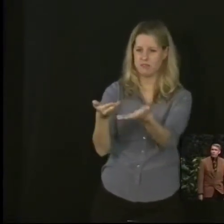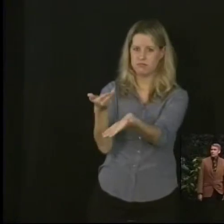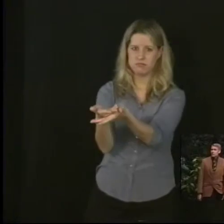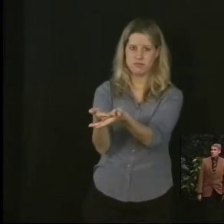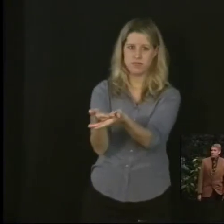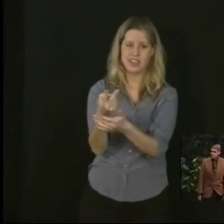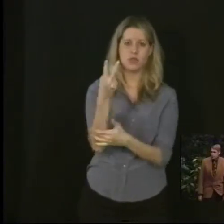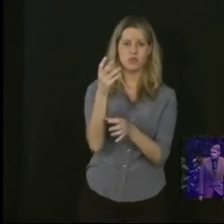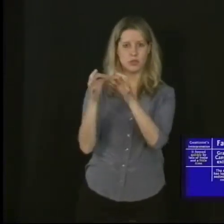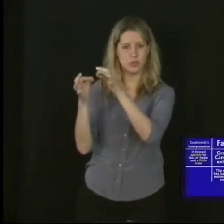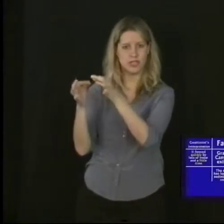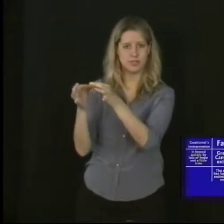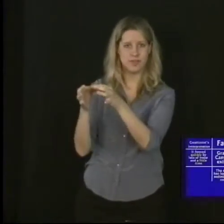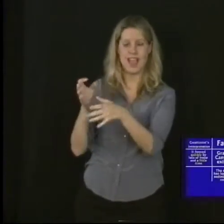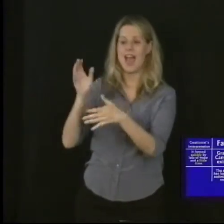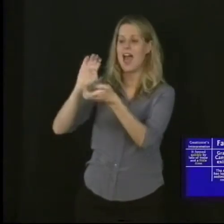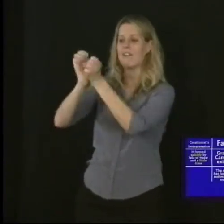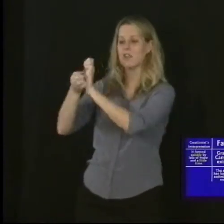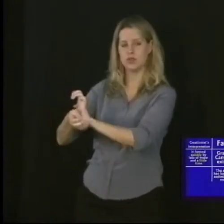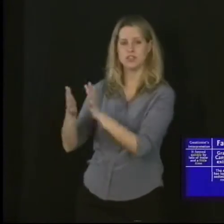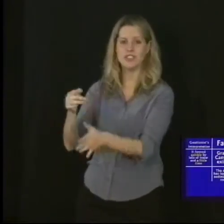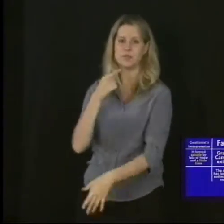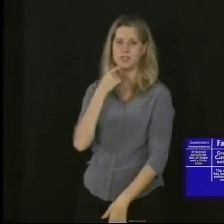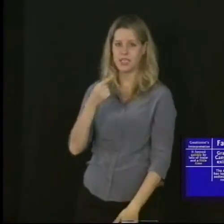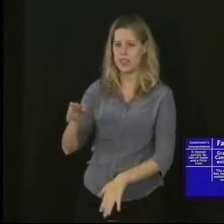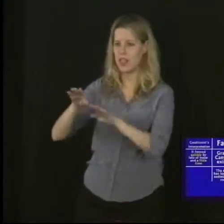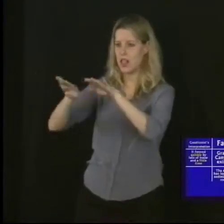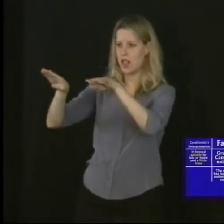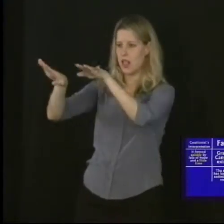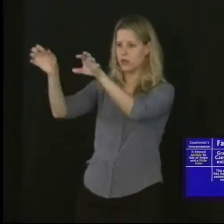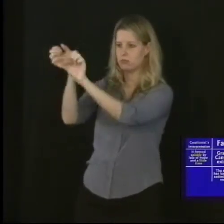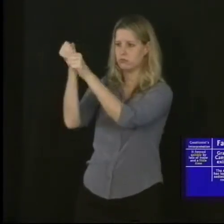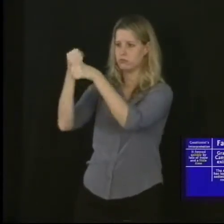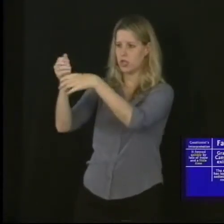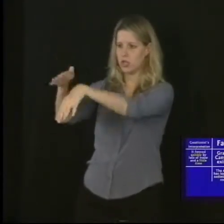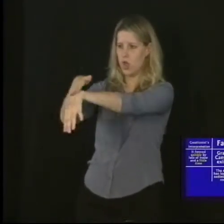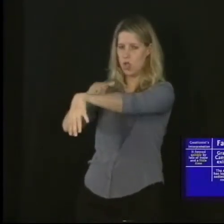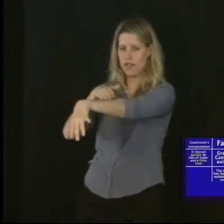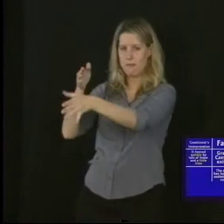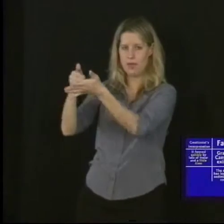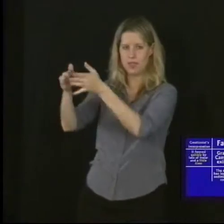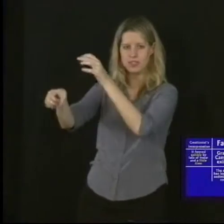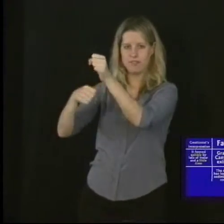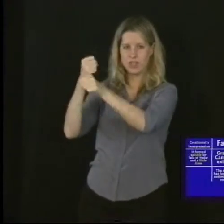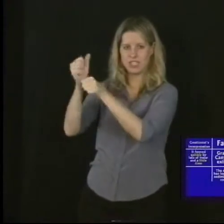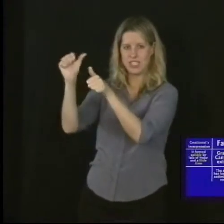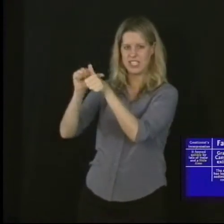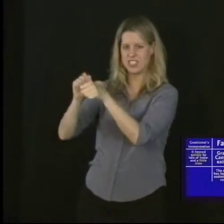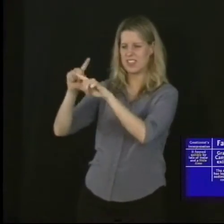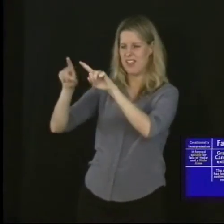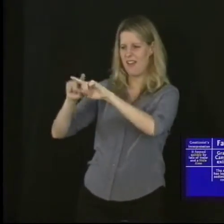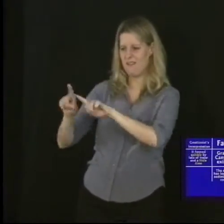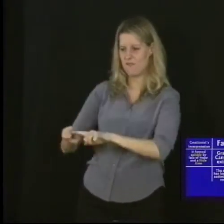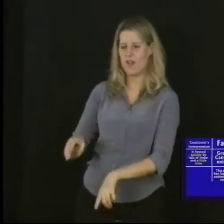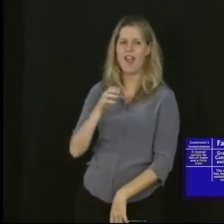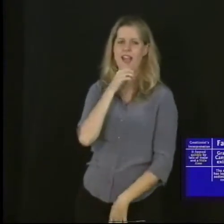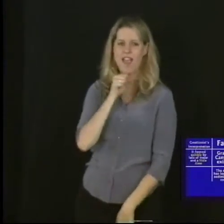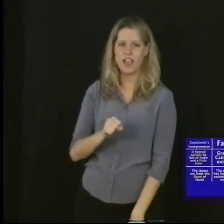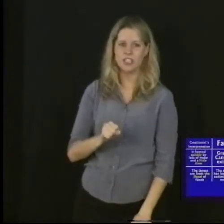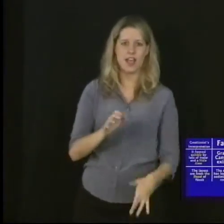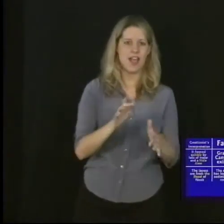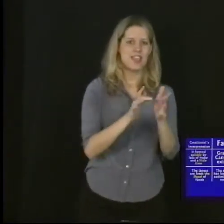Well, there are two interpretations. The evolutionist will say the layers form slowly over millions of years and each one is a different age. The Bible-believing Christian